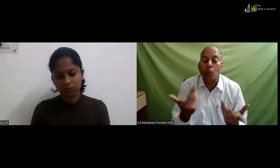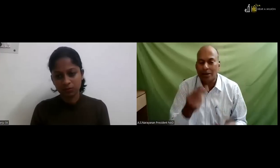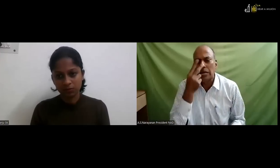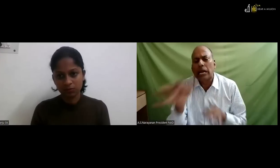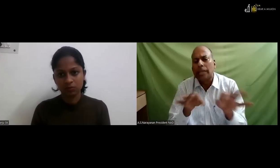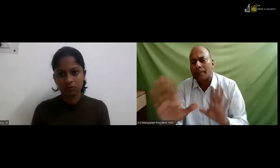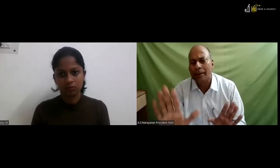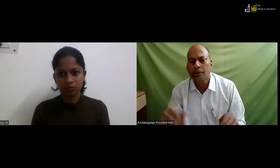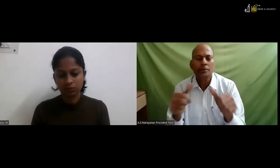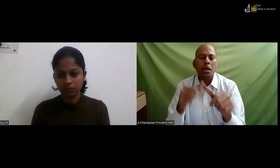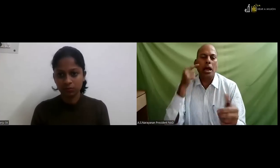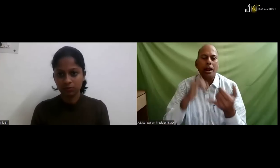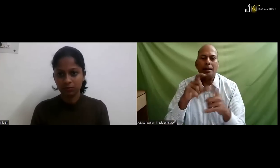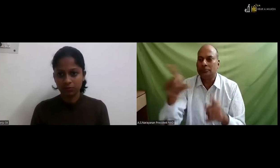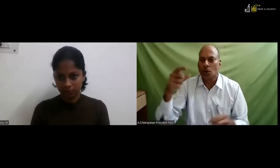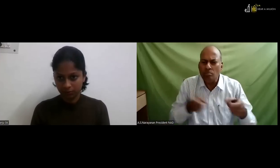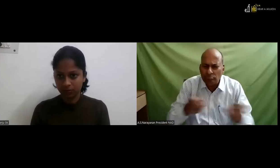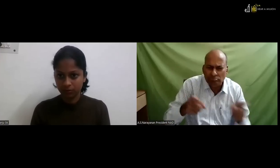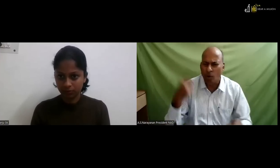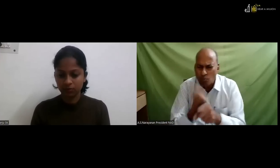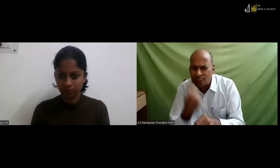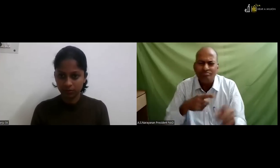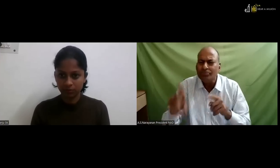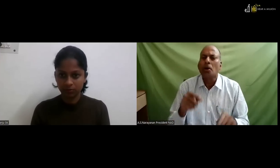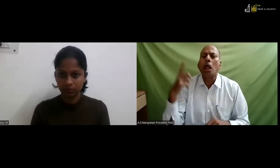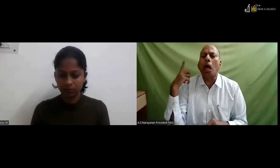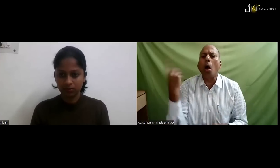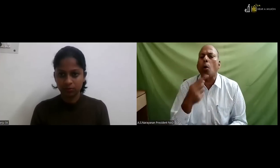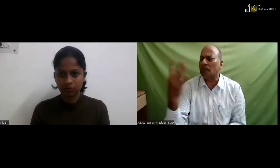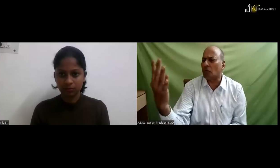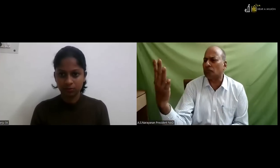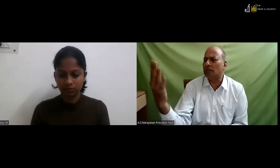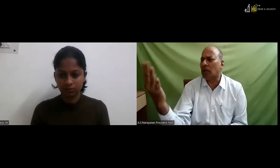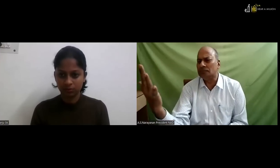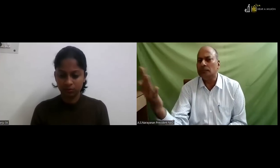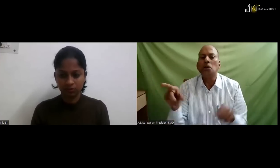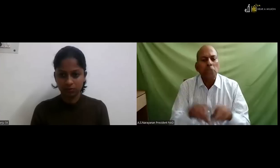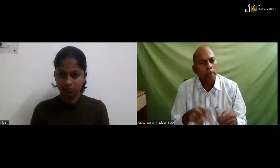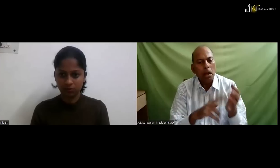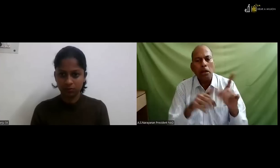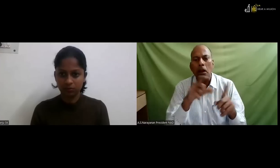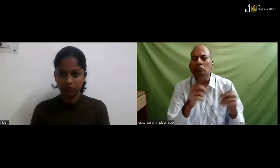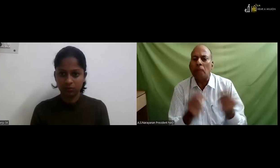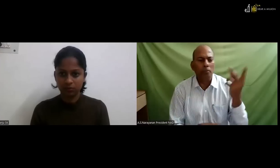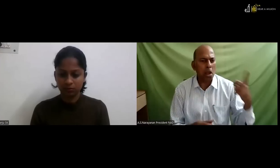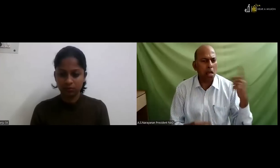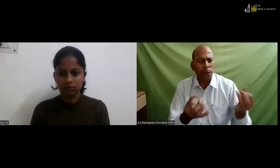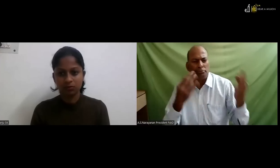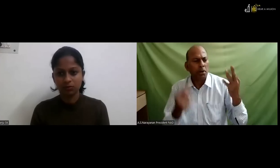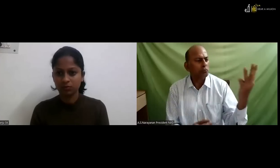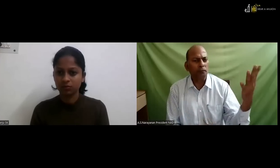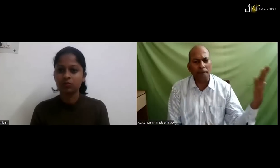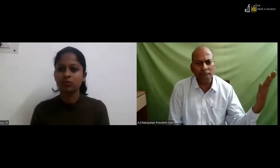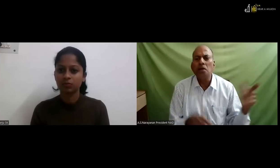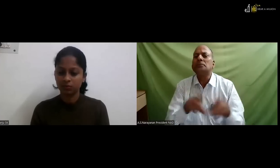reason education is like so poor here. So just for example, as if AIFD is working, 4 to 5 persons are there